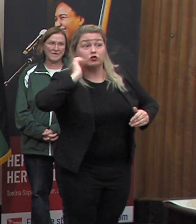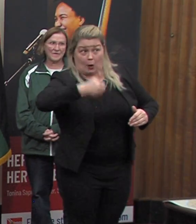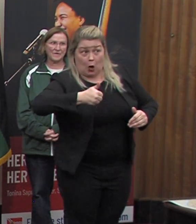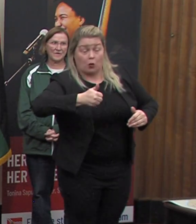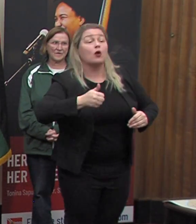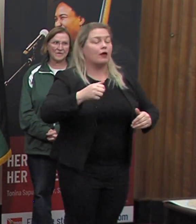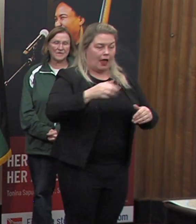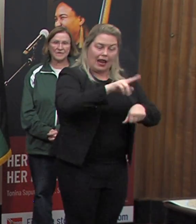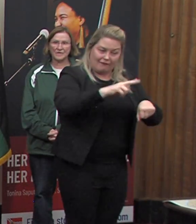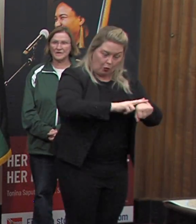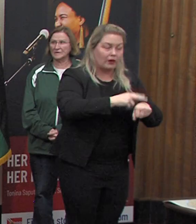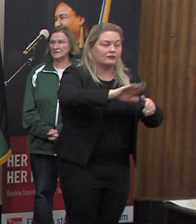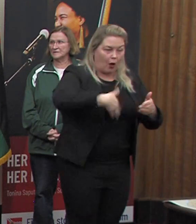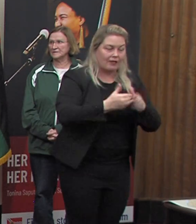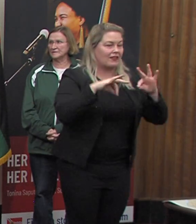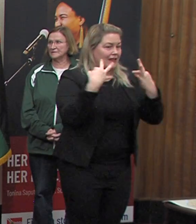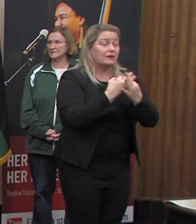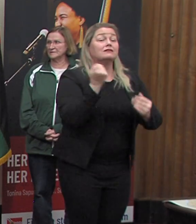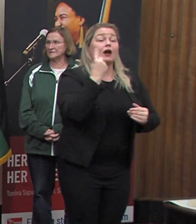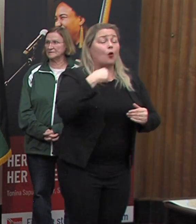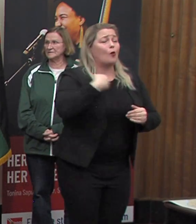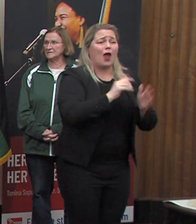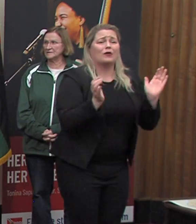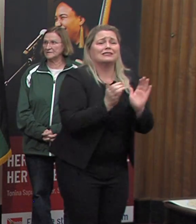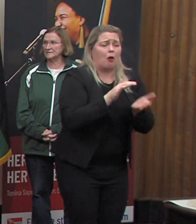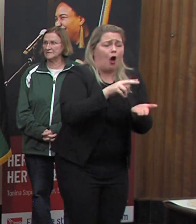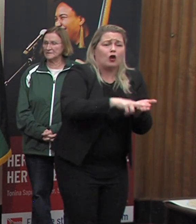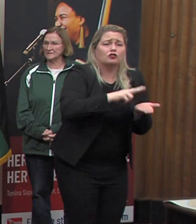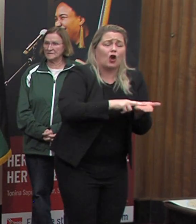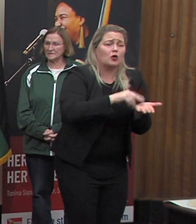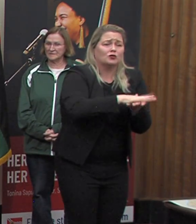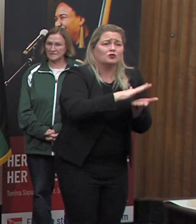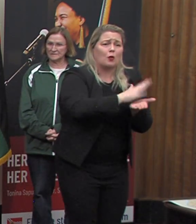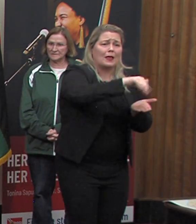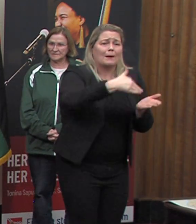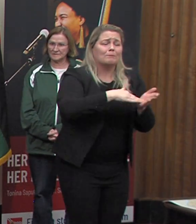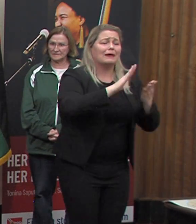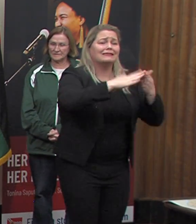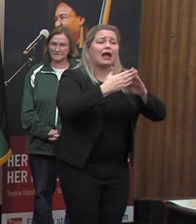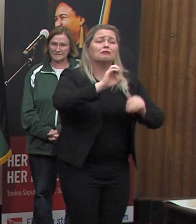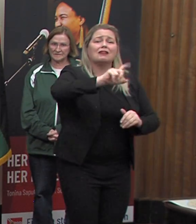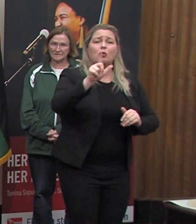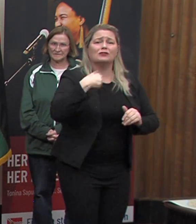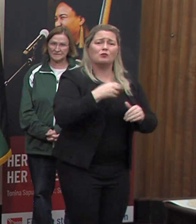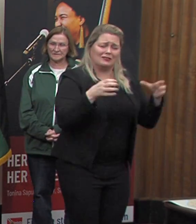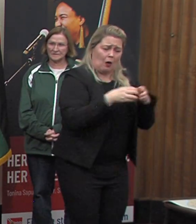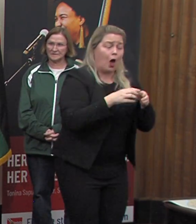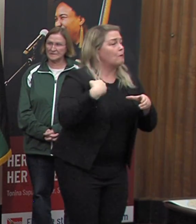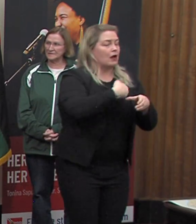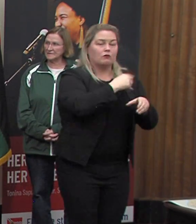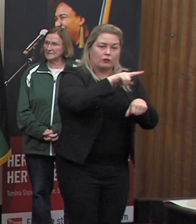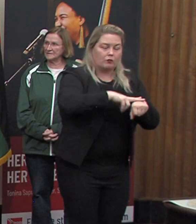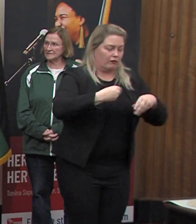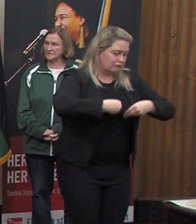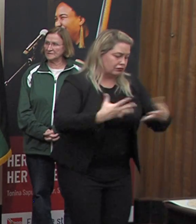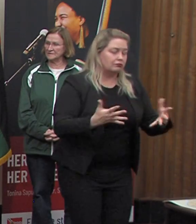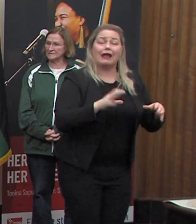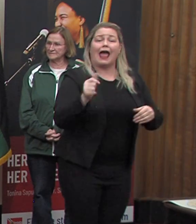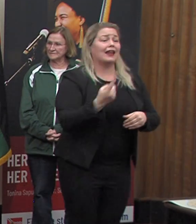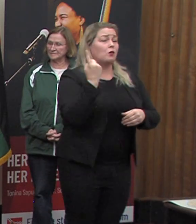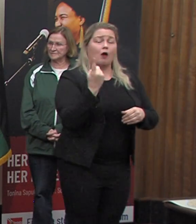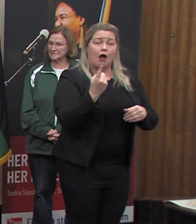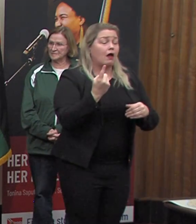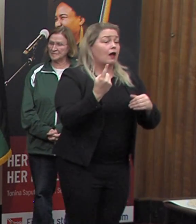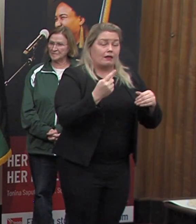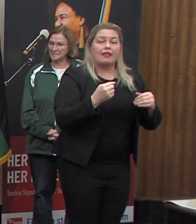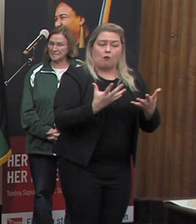serve, of course, all our families. We are a small charter school in Midtown St. Louis. And we, of course, will serve all of our families and any persons